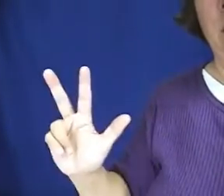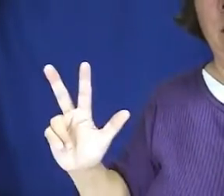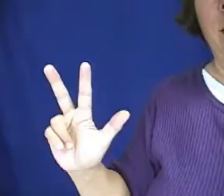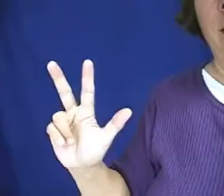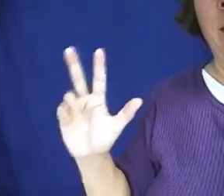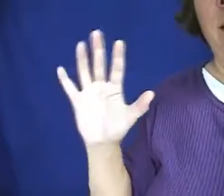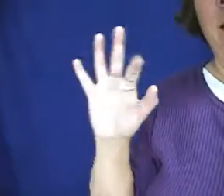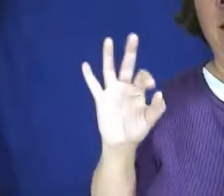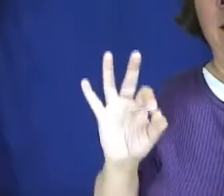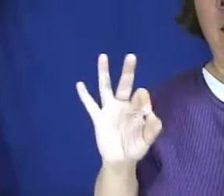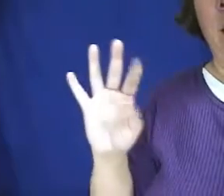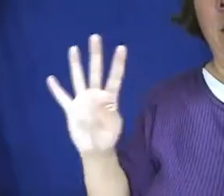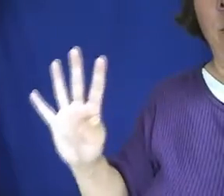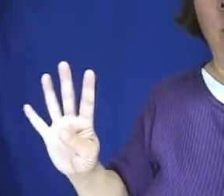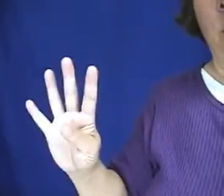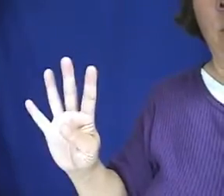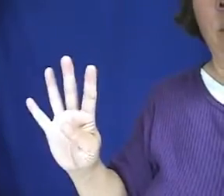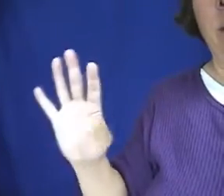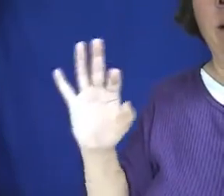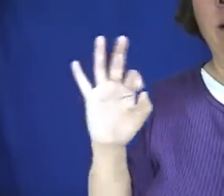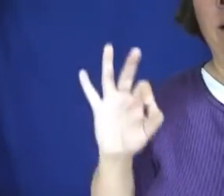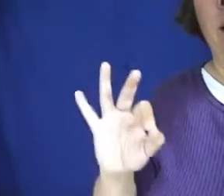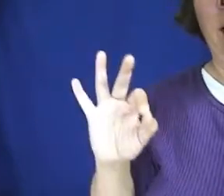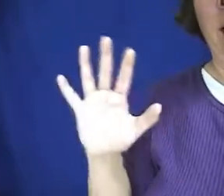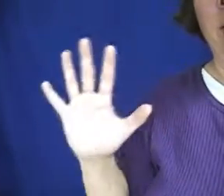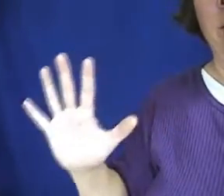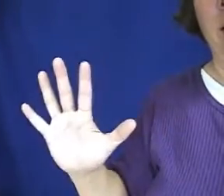93, 94, 95,